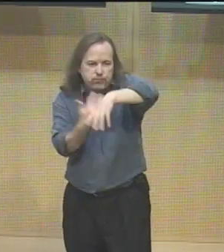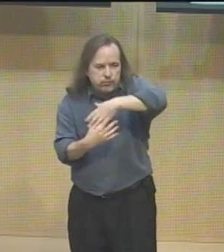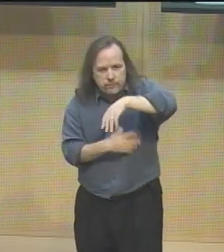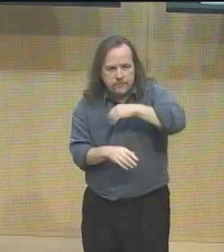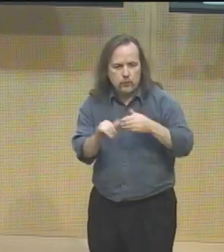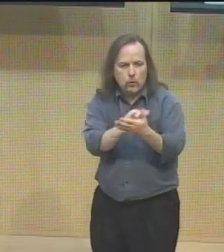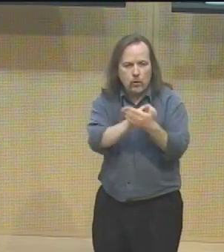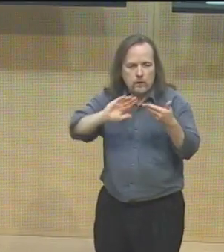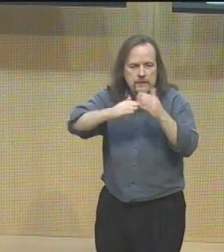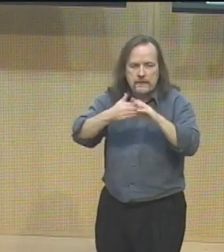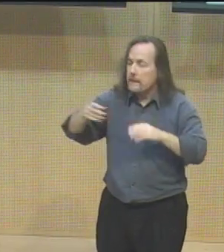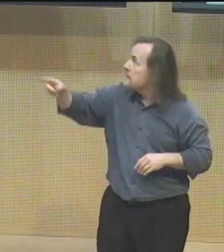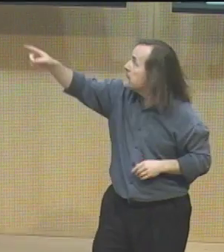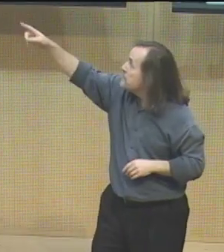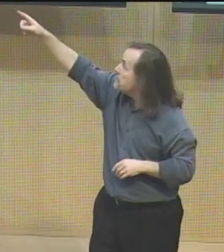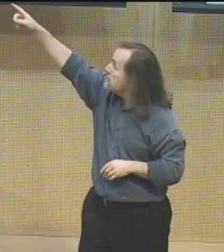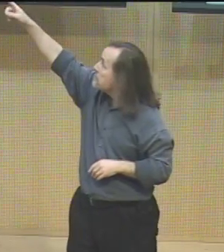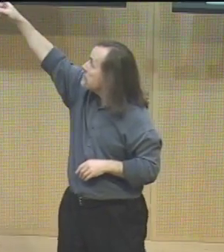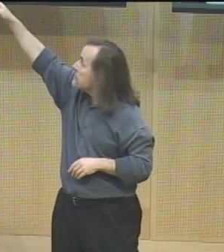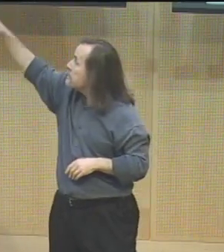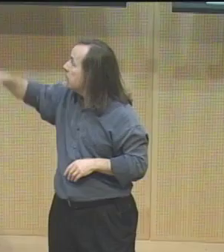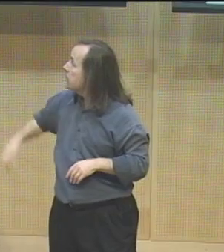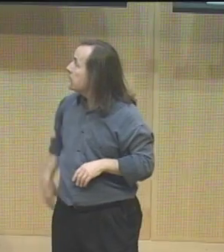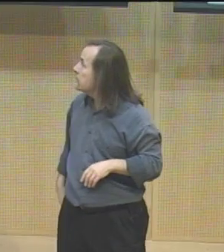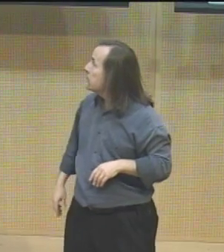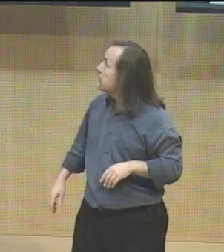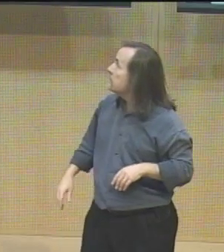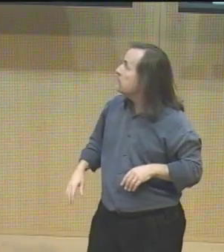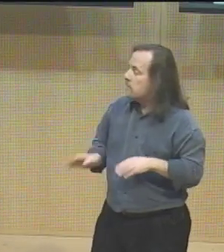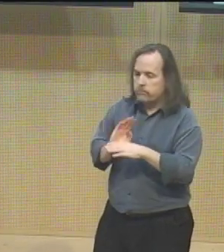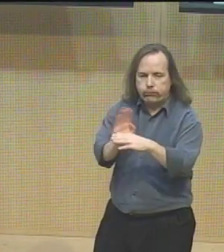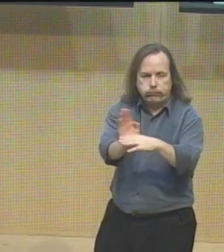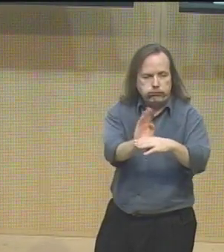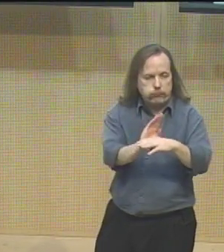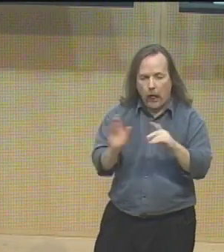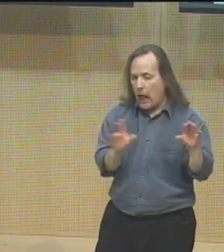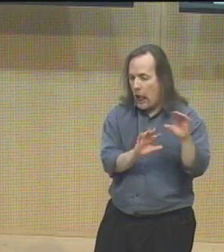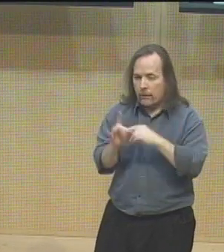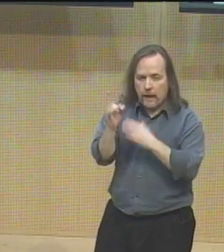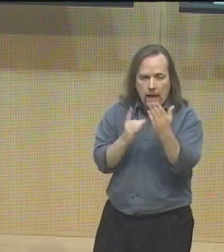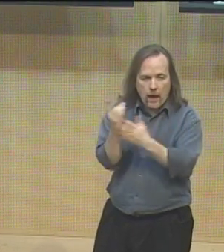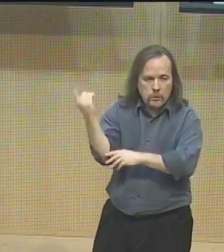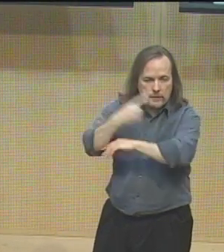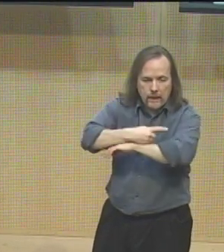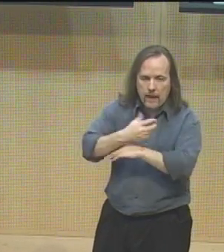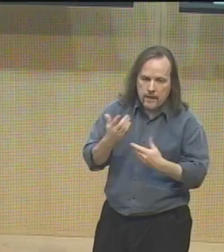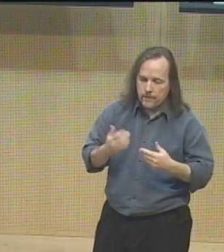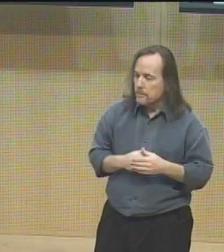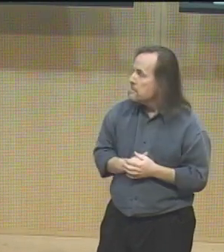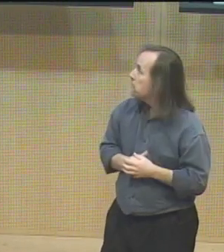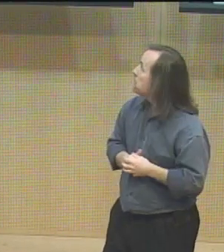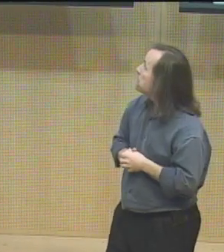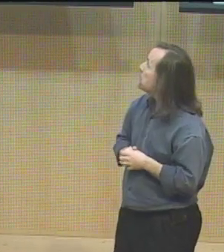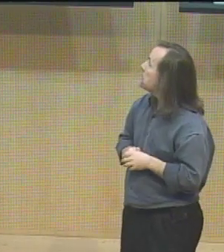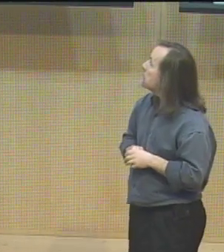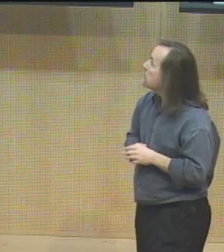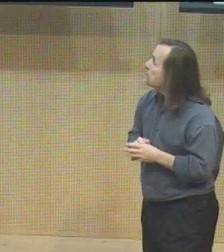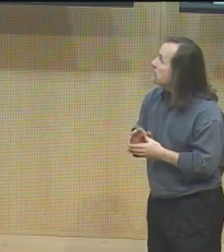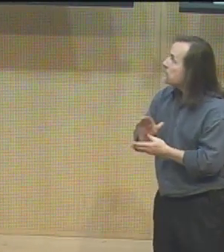Now we get to the New York Stock Exchange. It's a very busy place, functioning 8 hours a day.